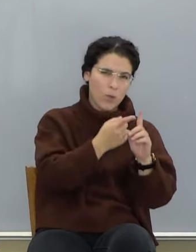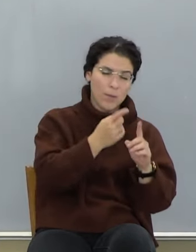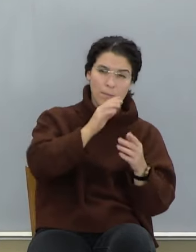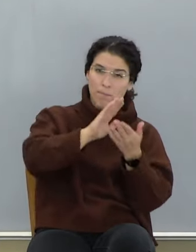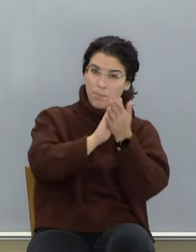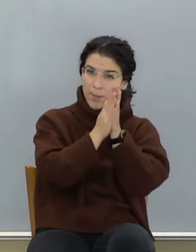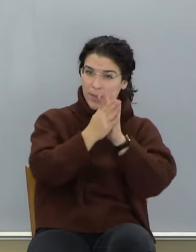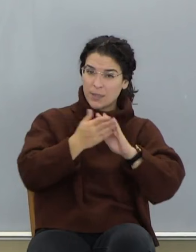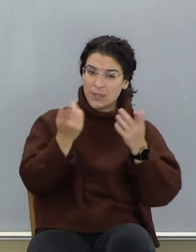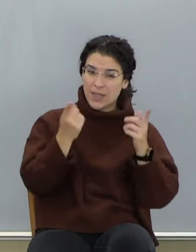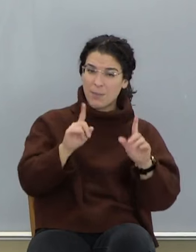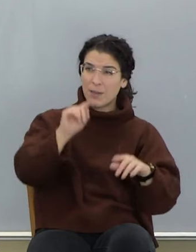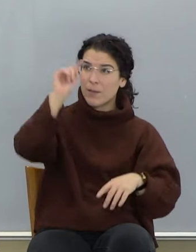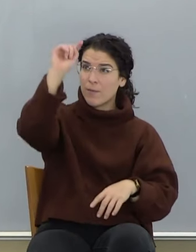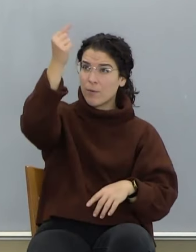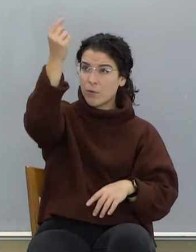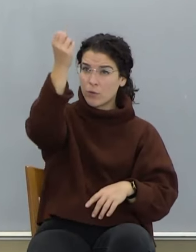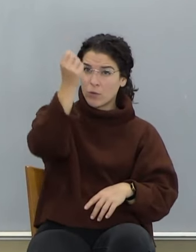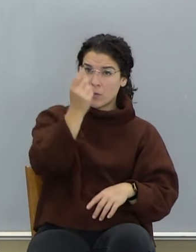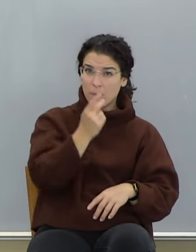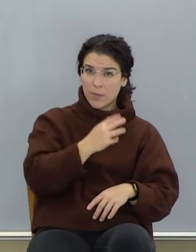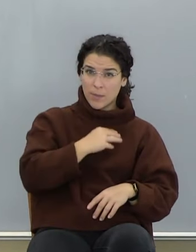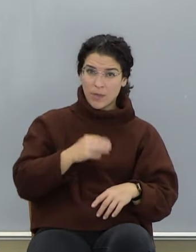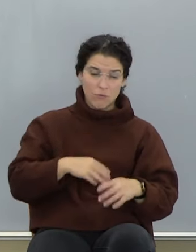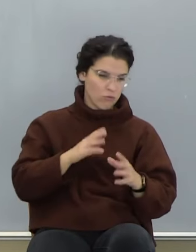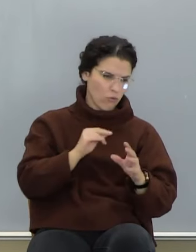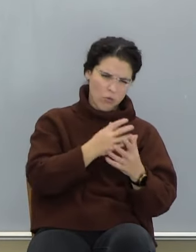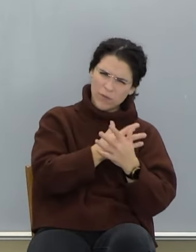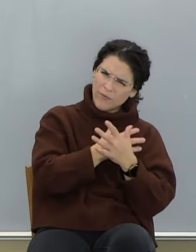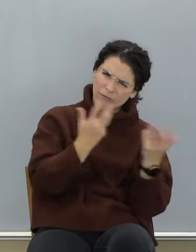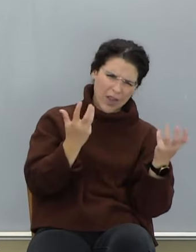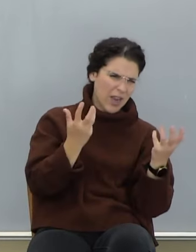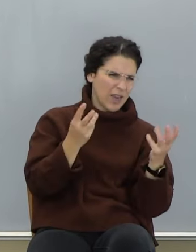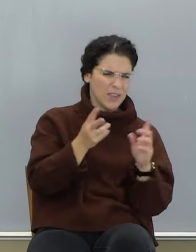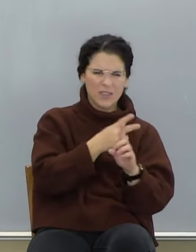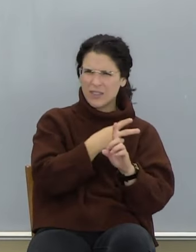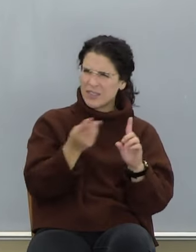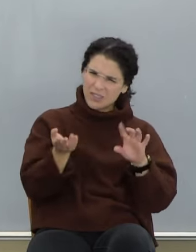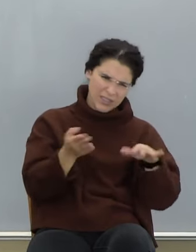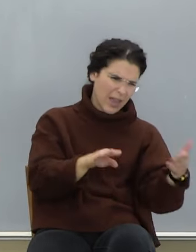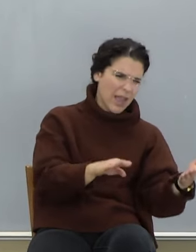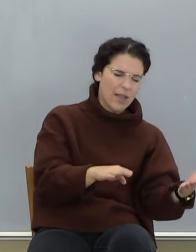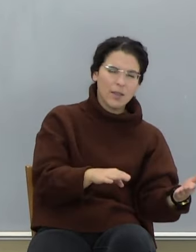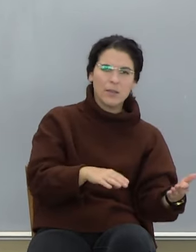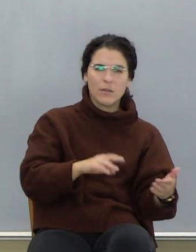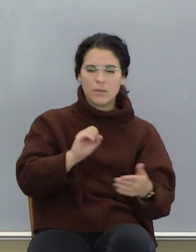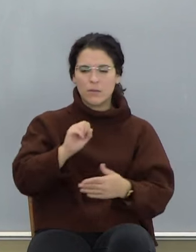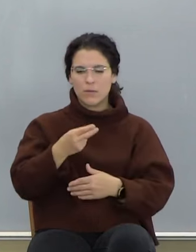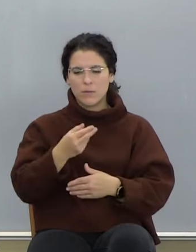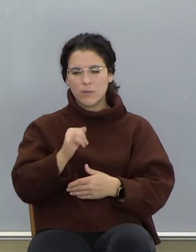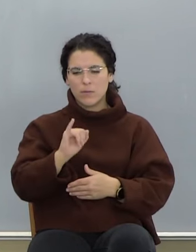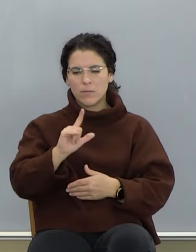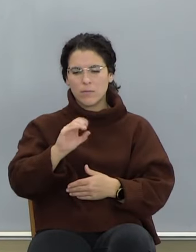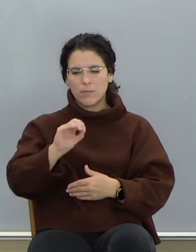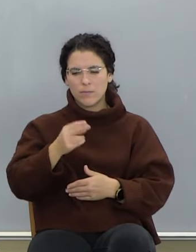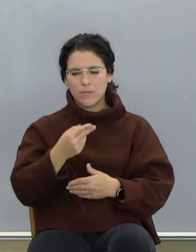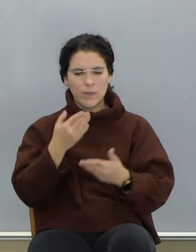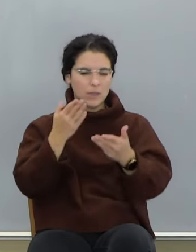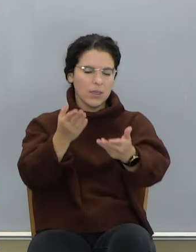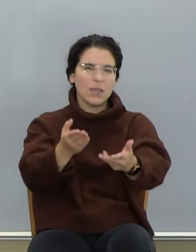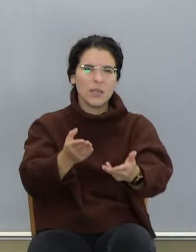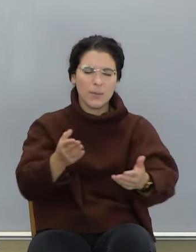coming? No, there was violence and death. Until Shiloh come, and unto him shall